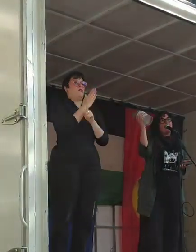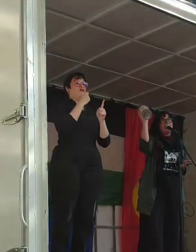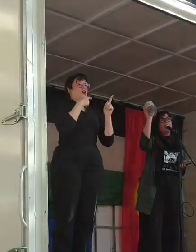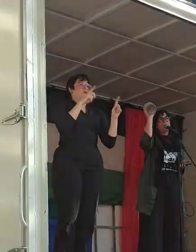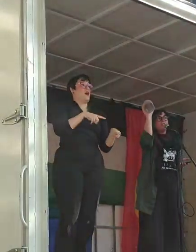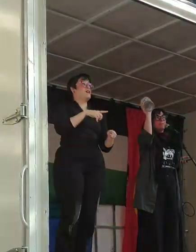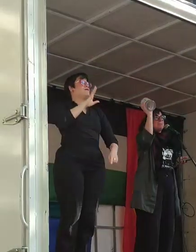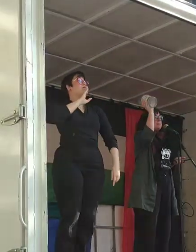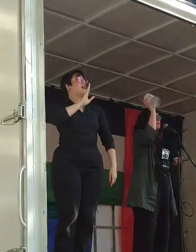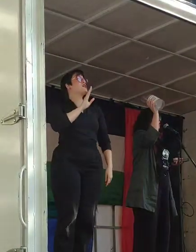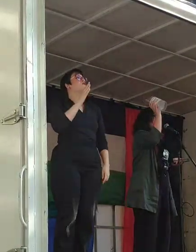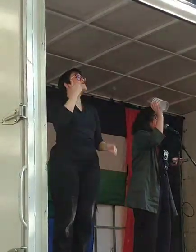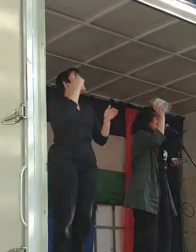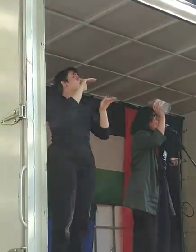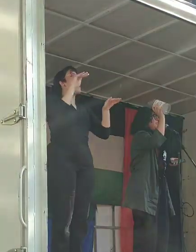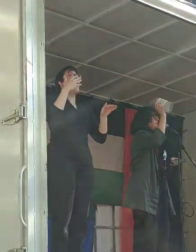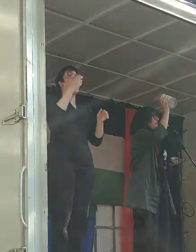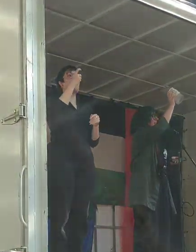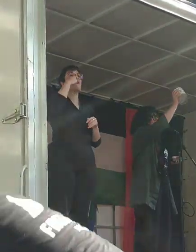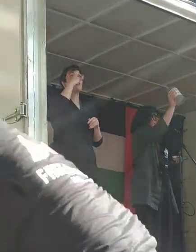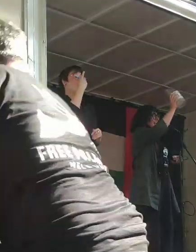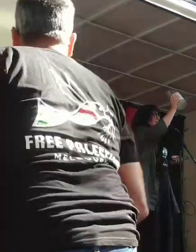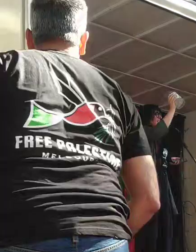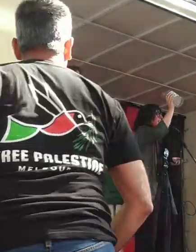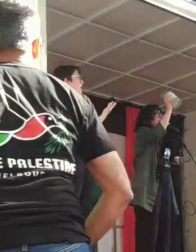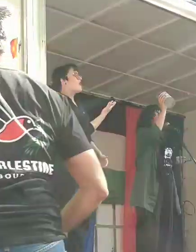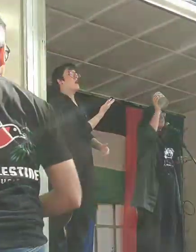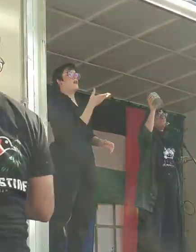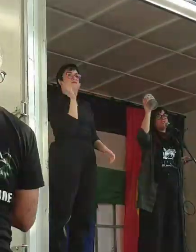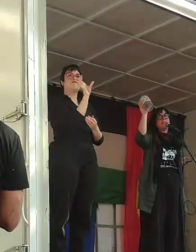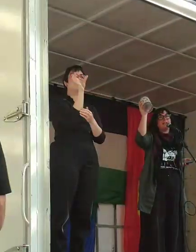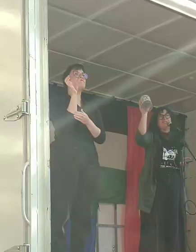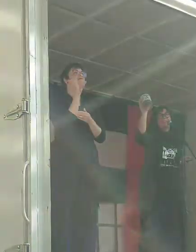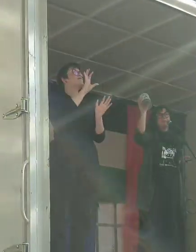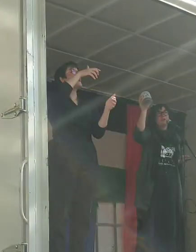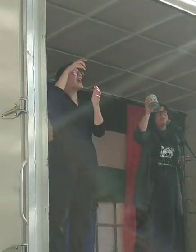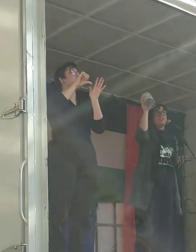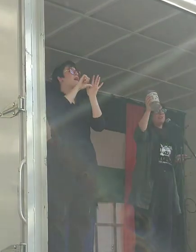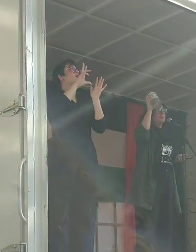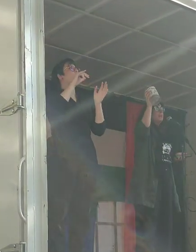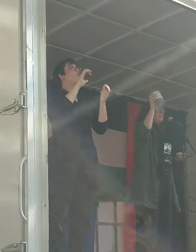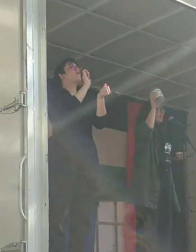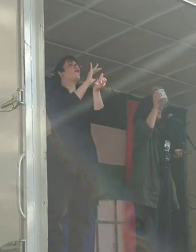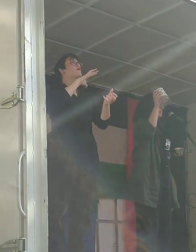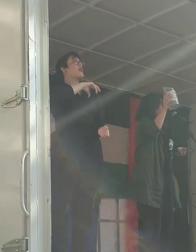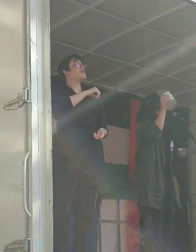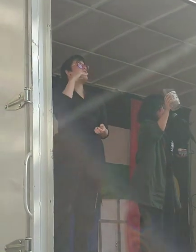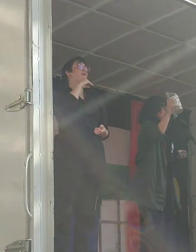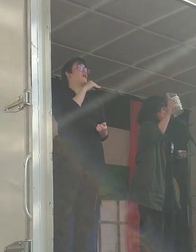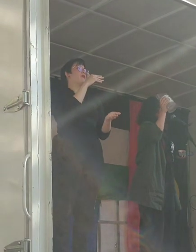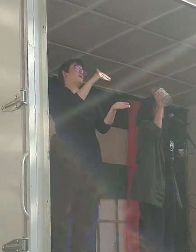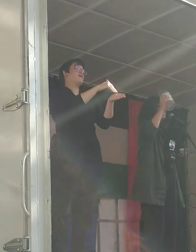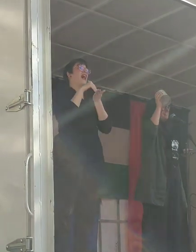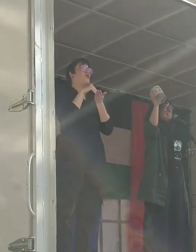into my speech, I want to remind you all that there's people walking around with these containers collecting money for Free Palestine Melbourne to help run